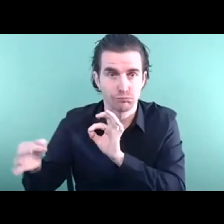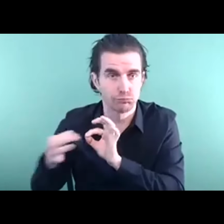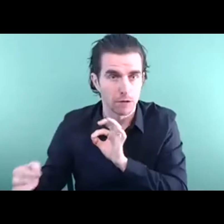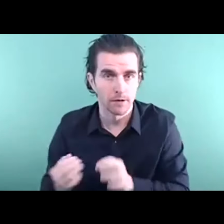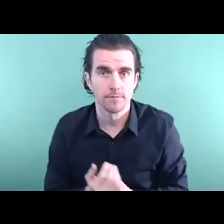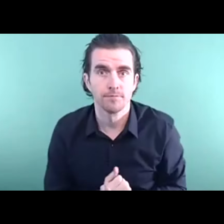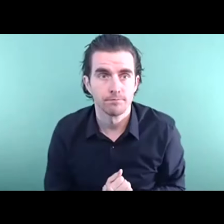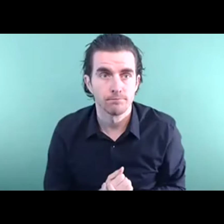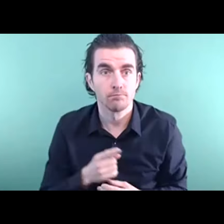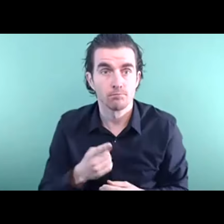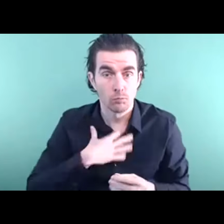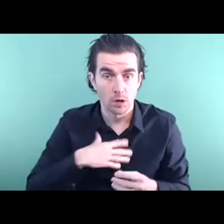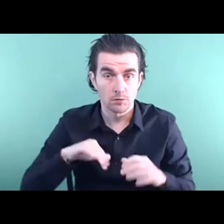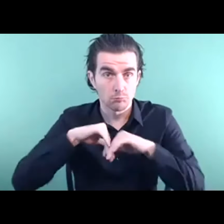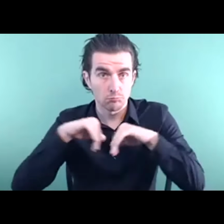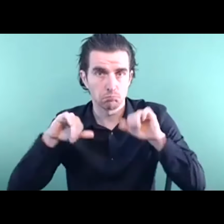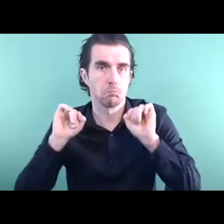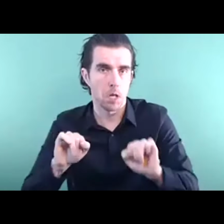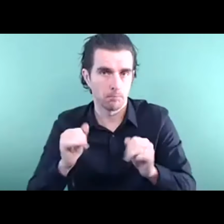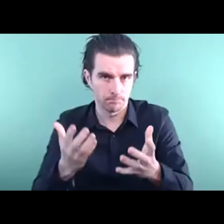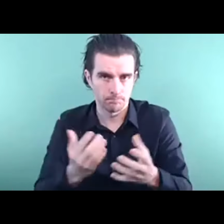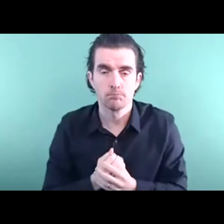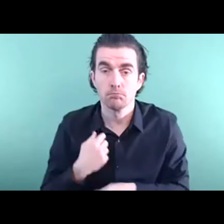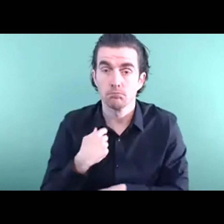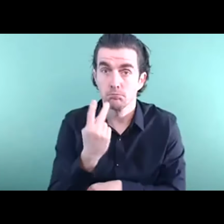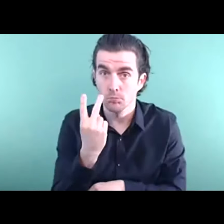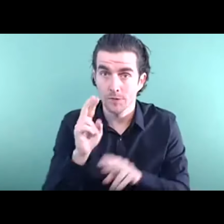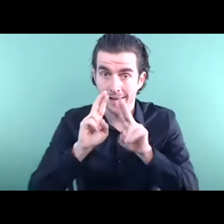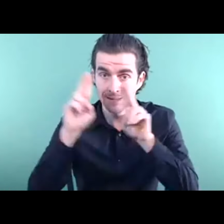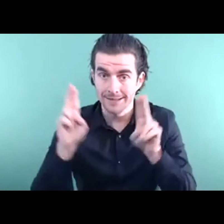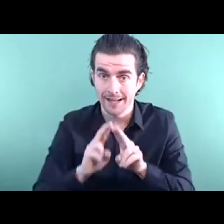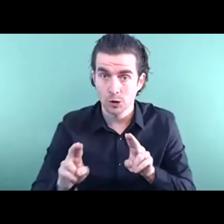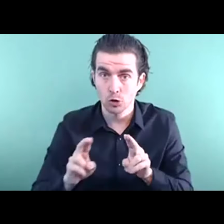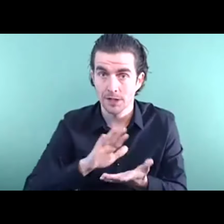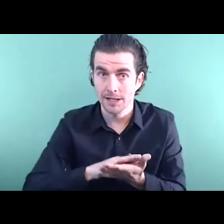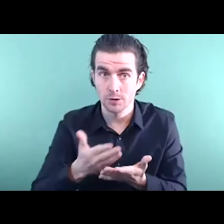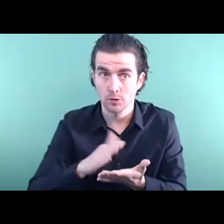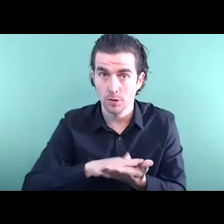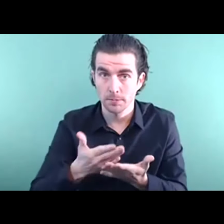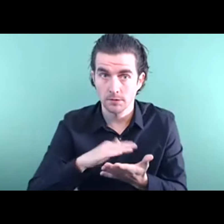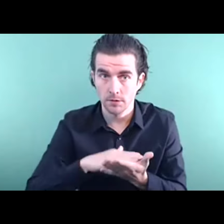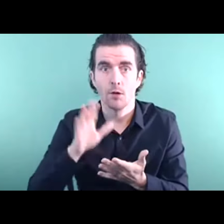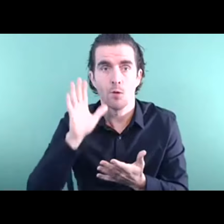and the ISL, and maybe to change interpreters if they want to do that.